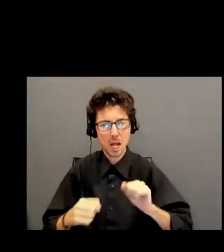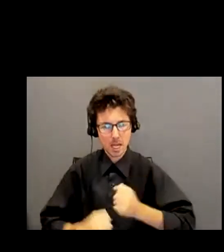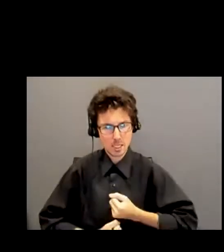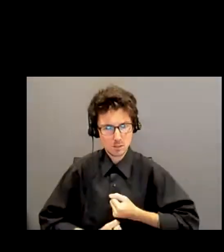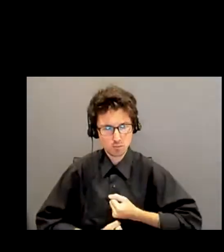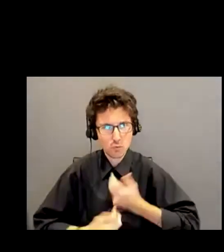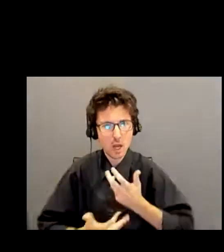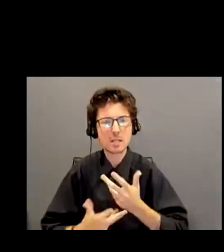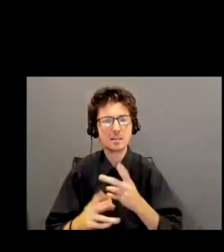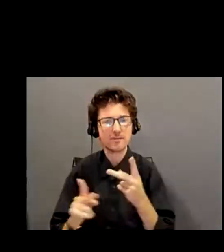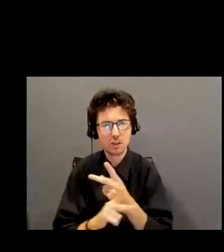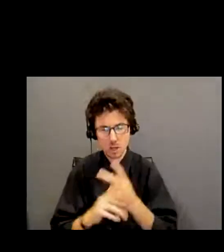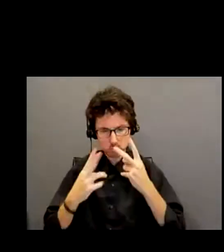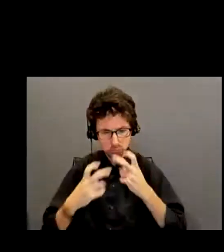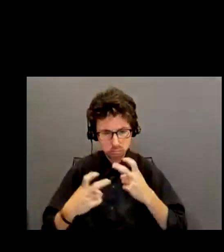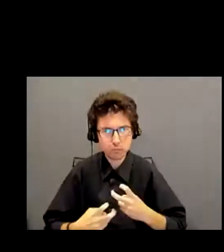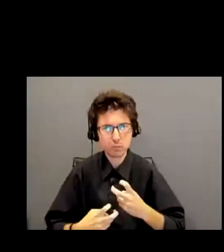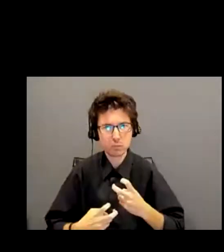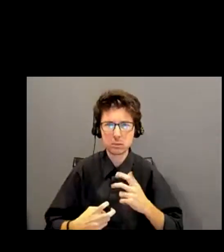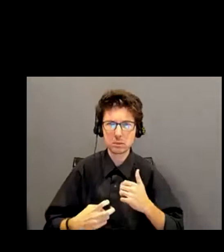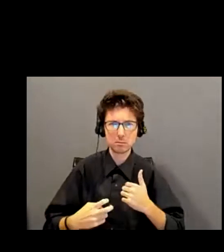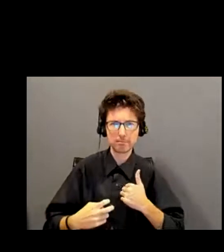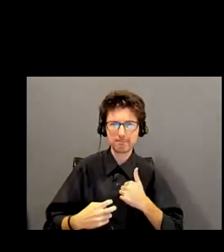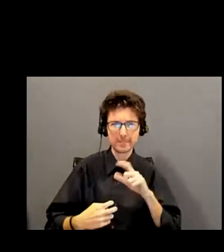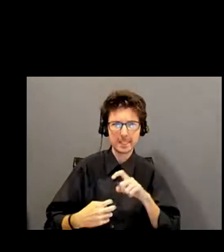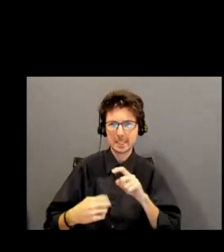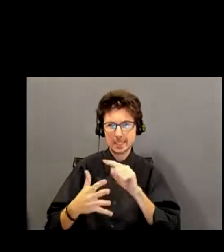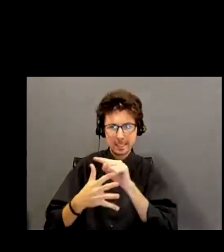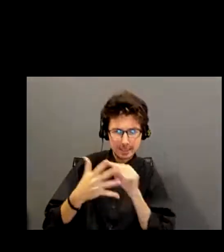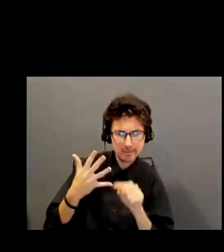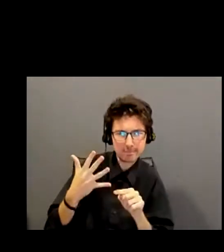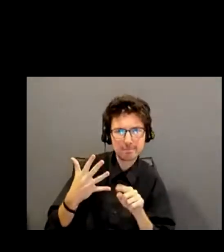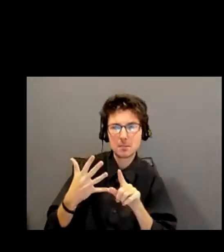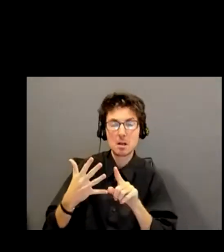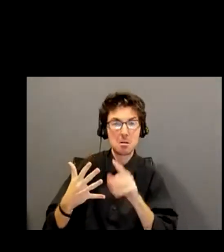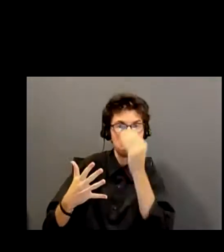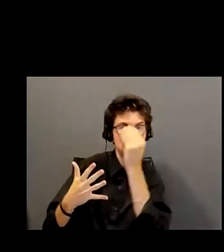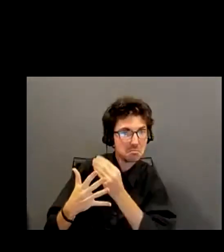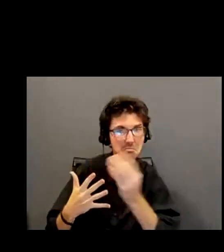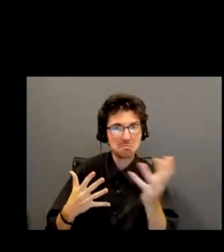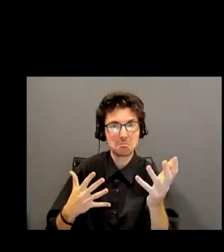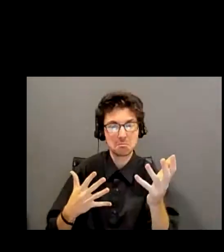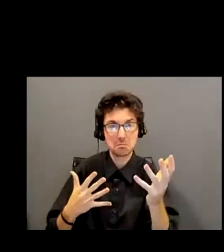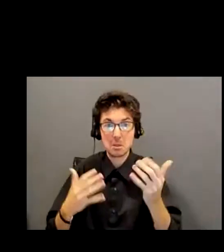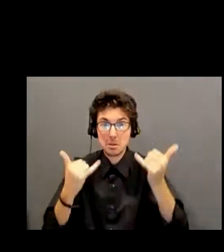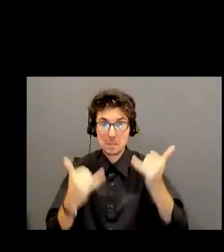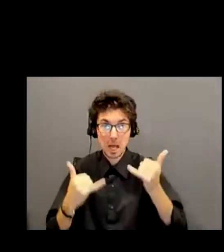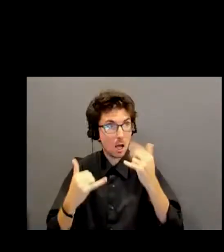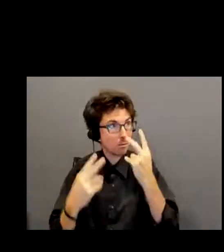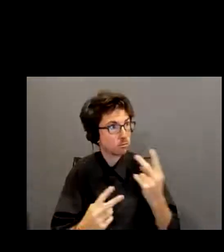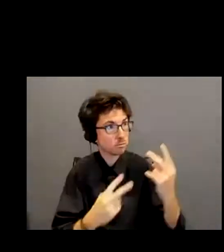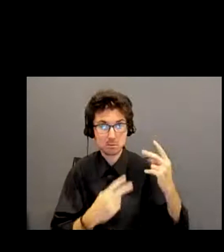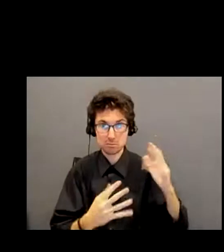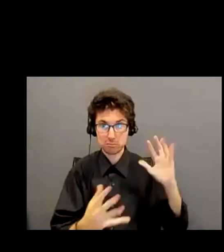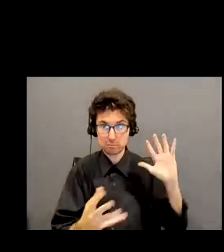to reach my goals, of which one of them is to be Israel's candidate to the CRPD. It is